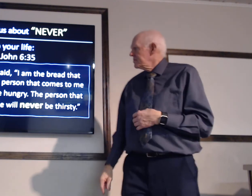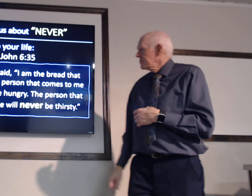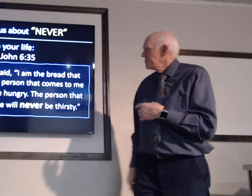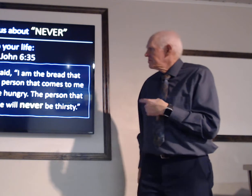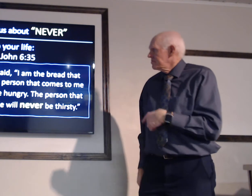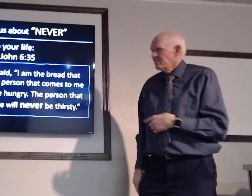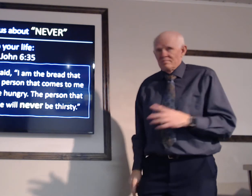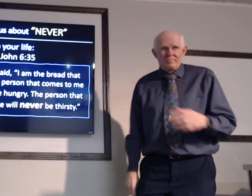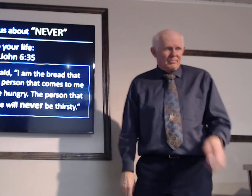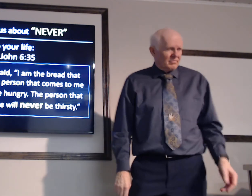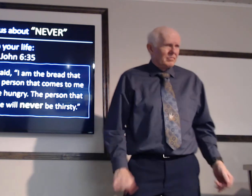saved.